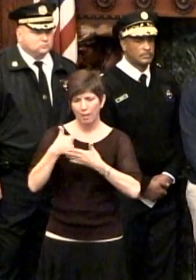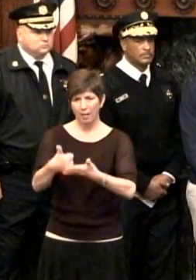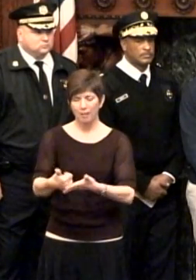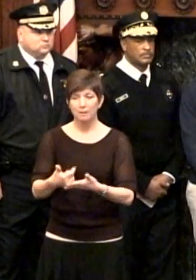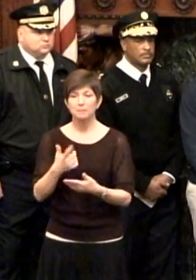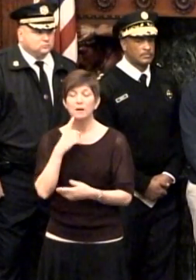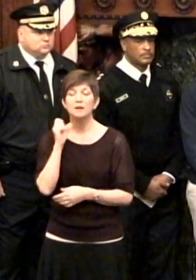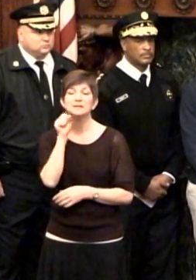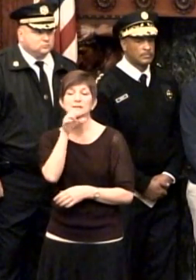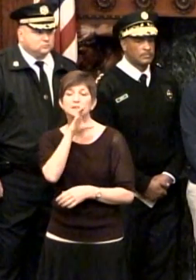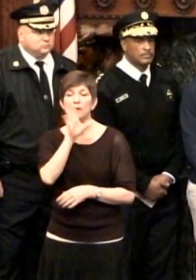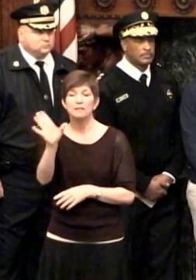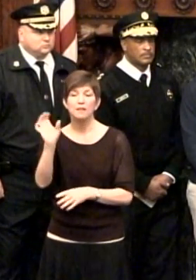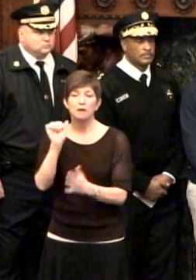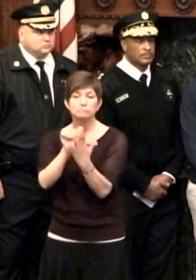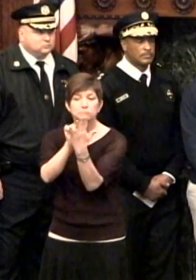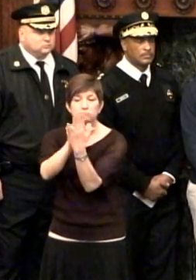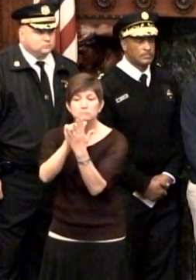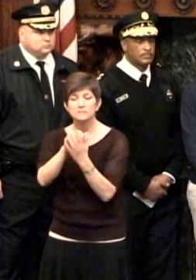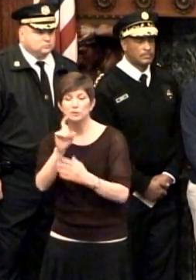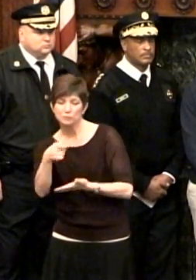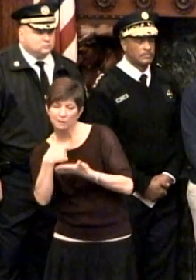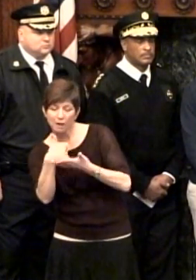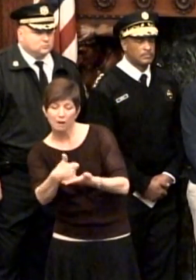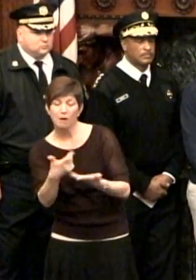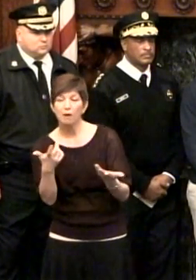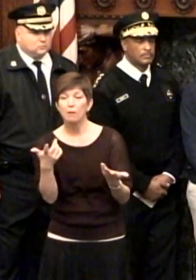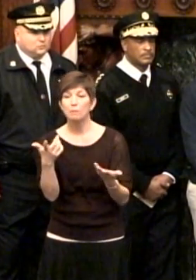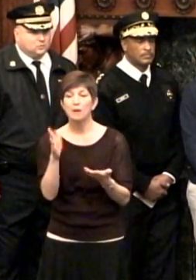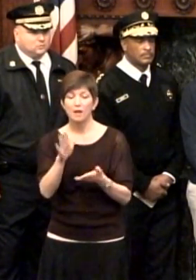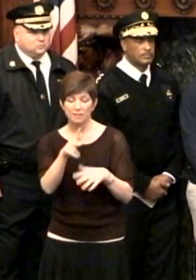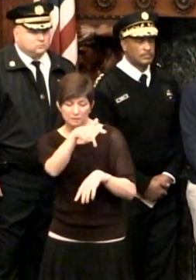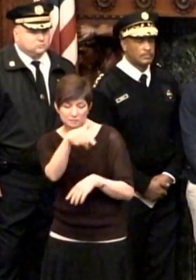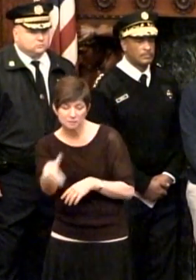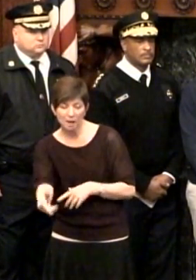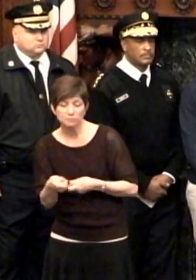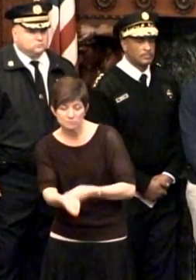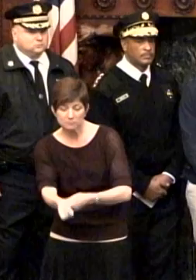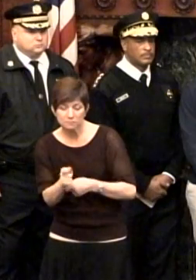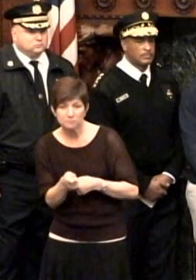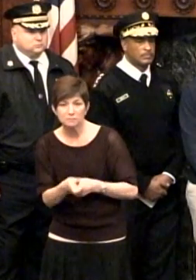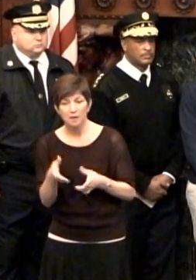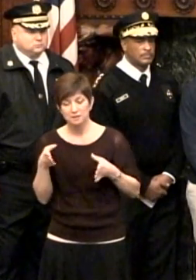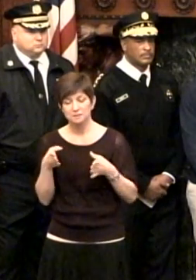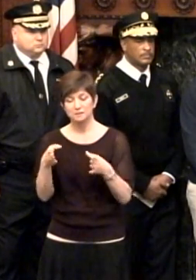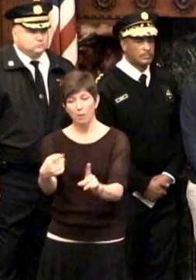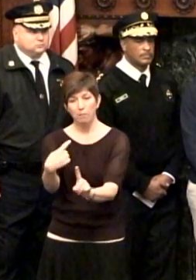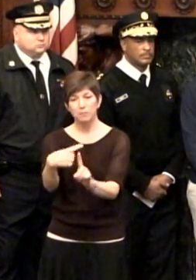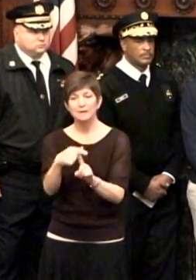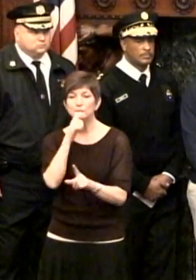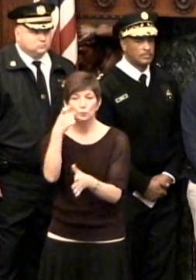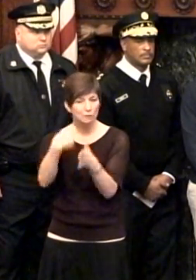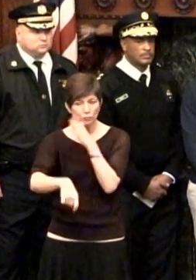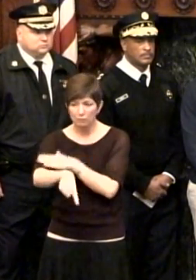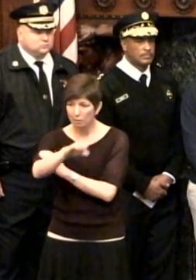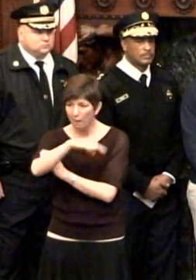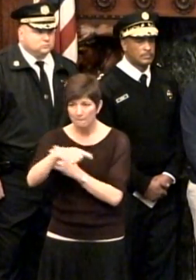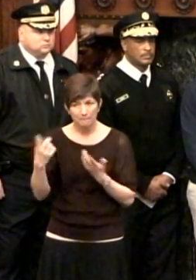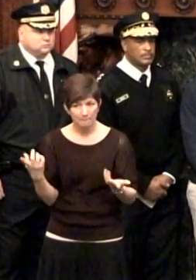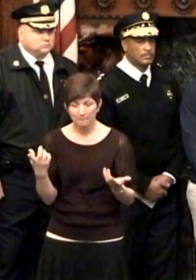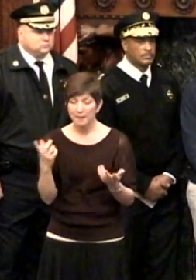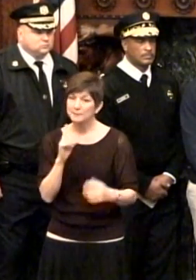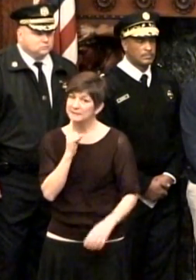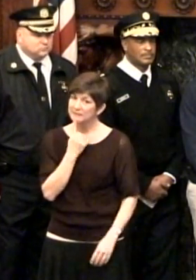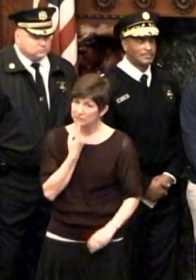on the senior citizen's door. Ask them, do they need some help? Clear their steps on their own and their sidewalk, and do not charge them. I'm